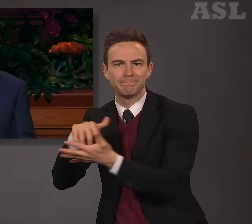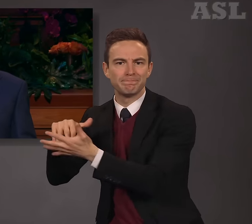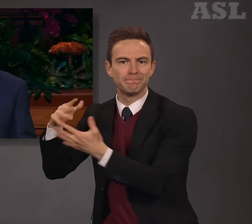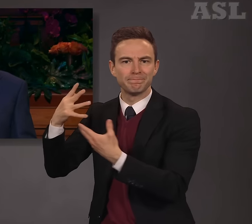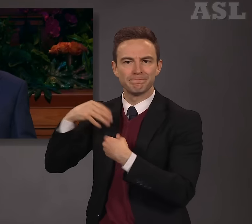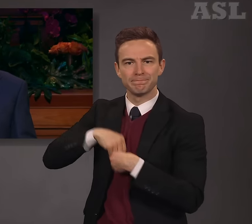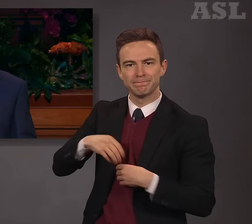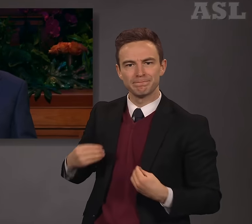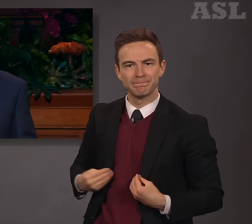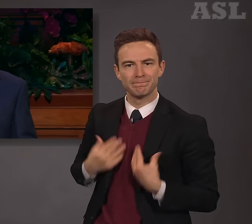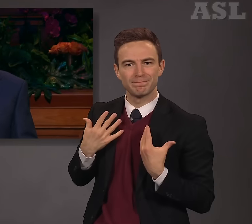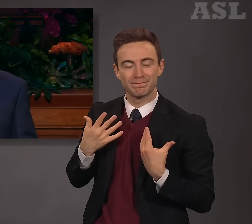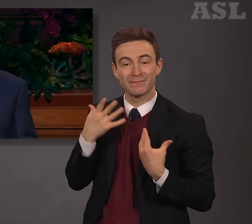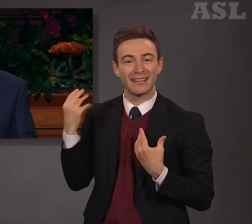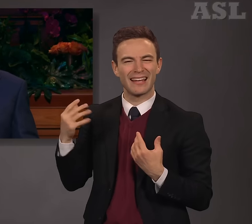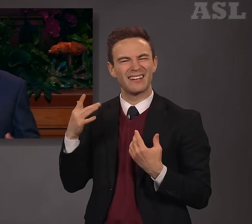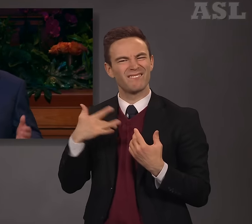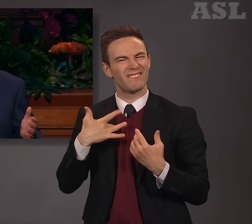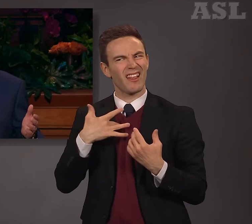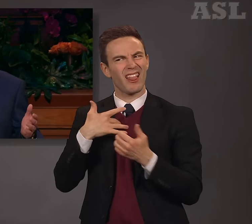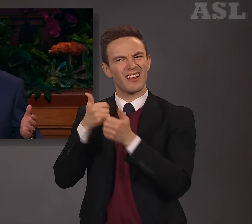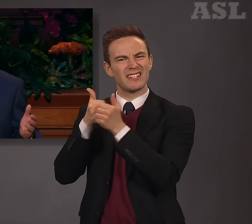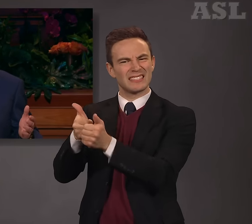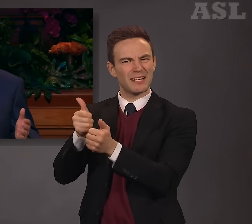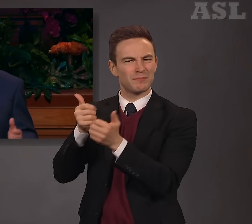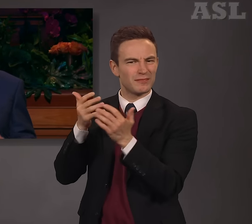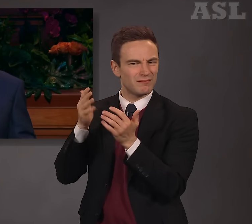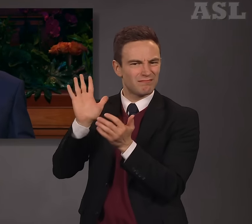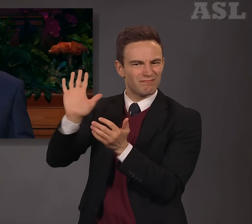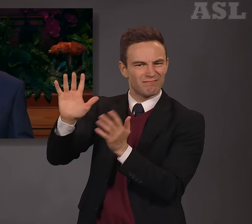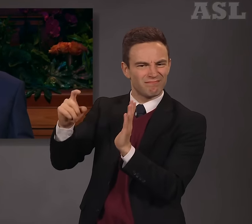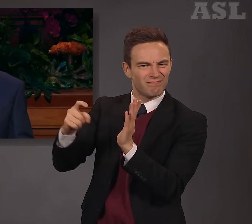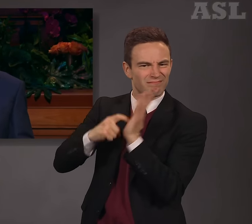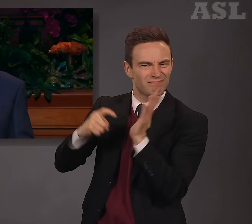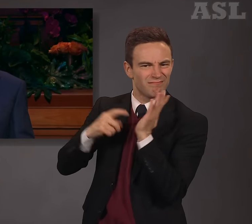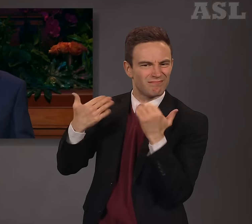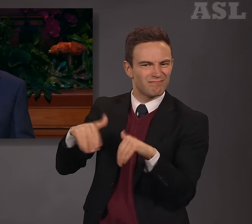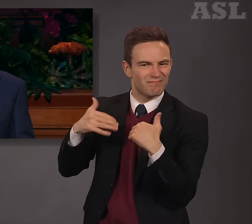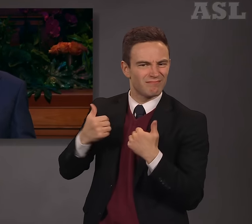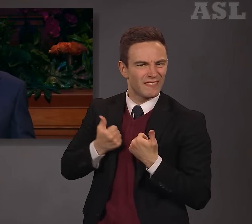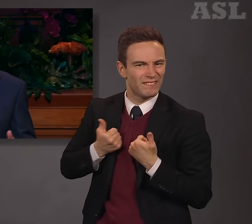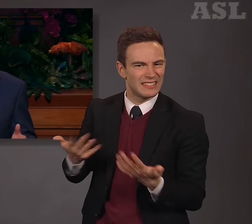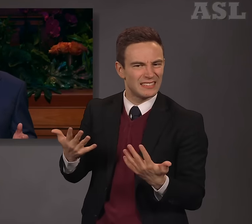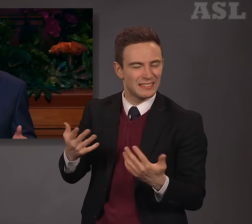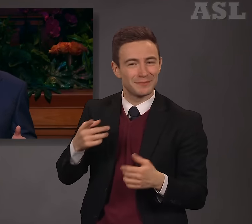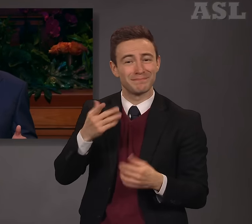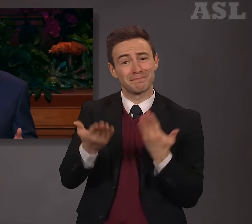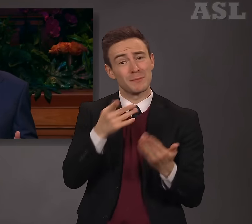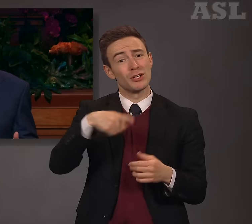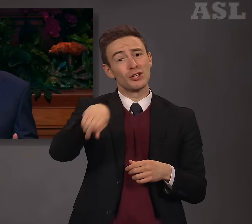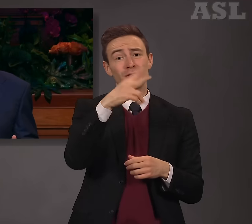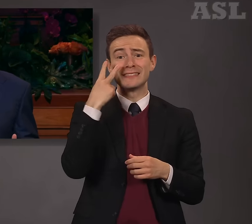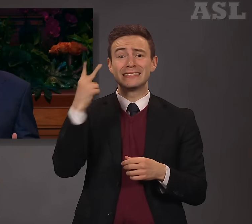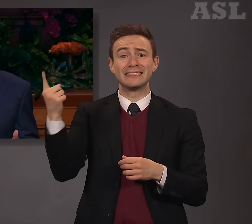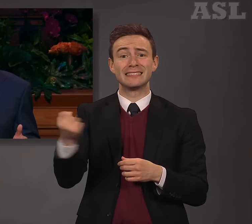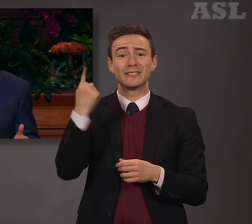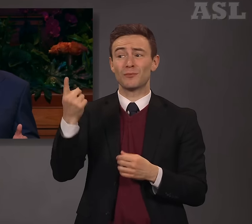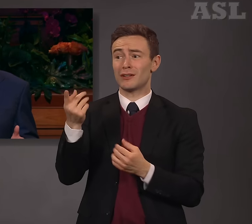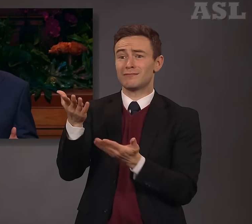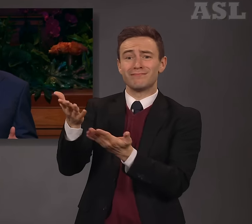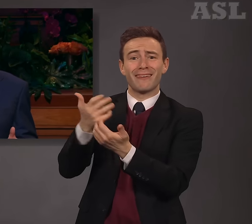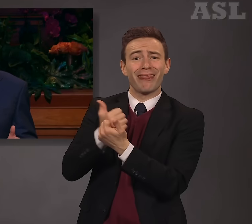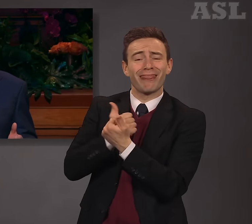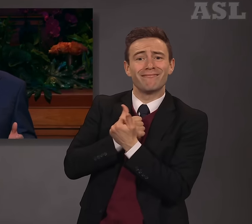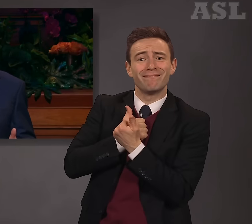demands of discipleship. Perhaps you have been saddened as you have seen someone you love who at